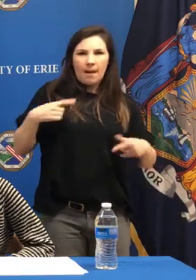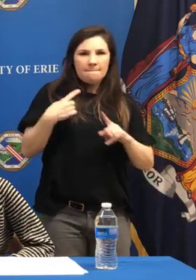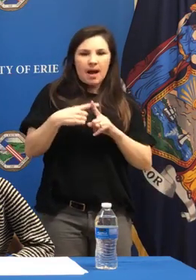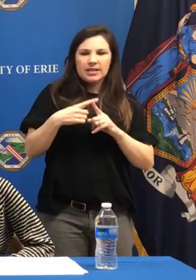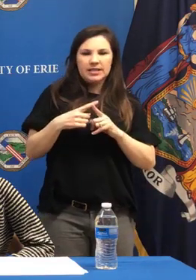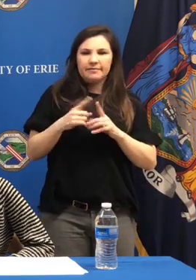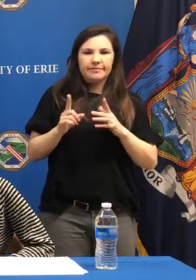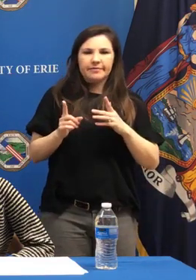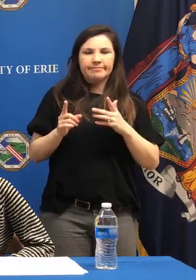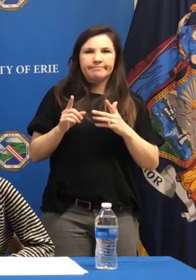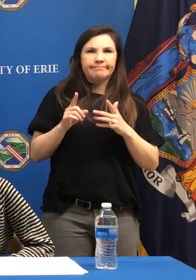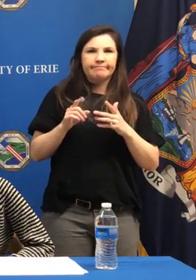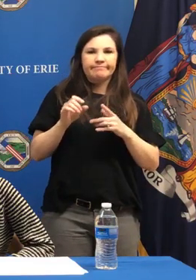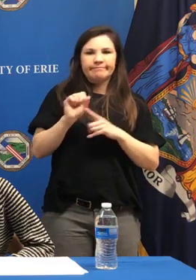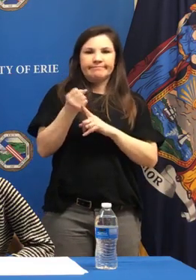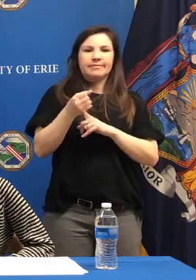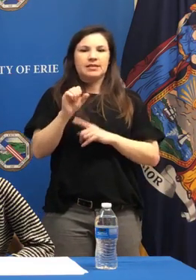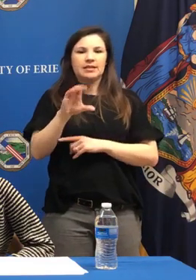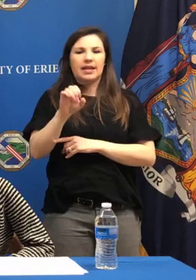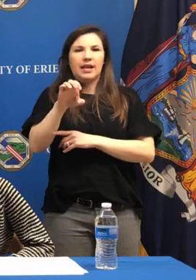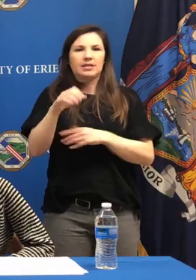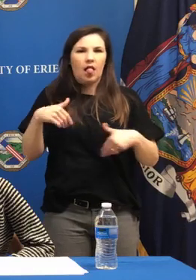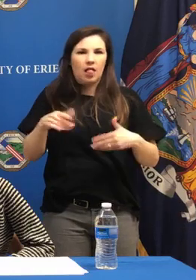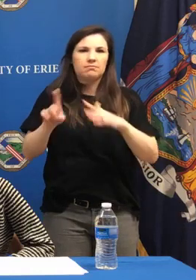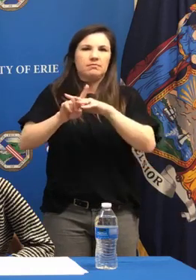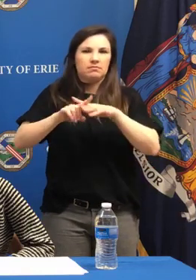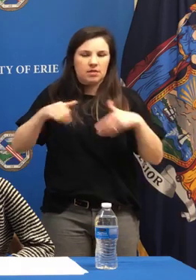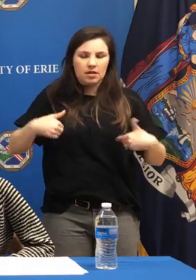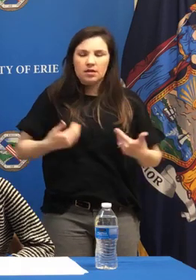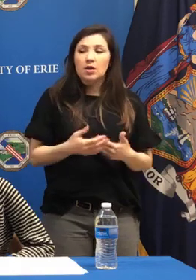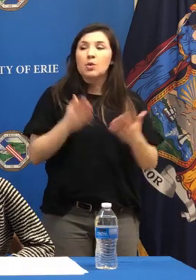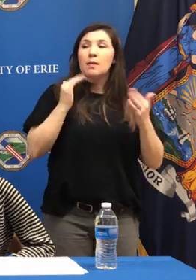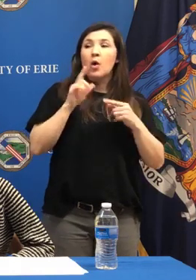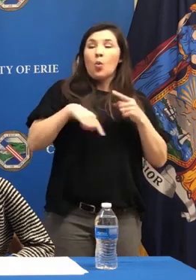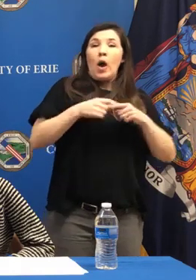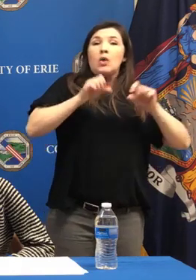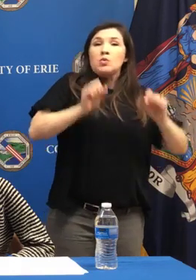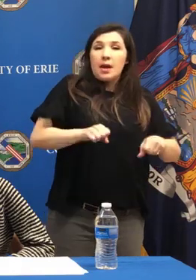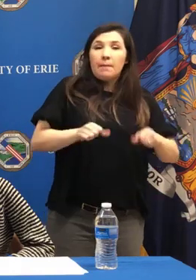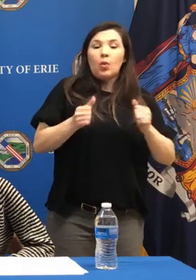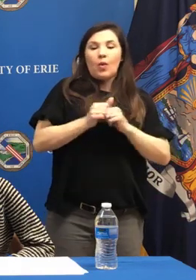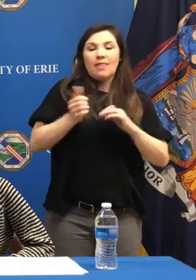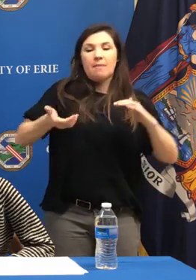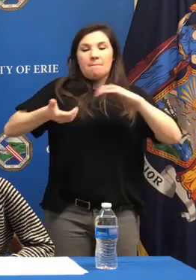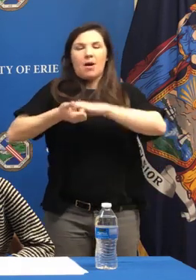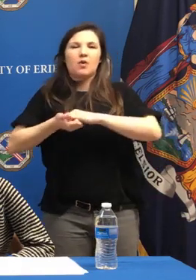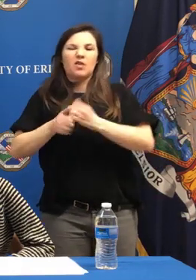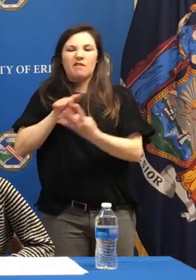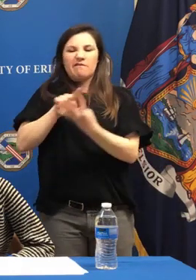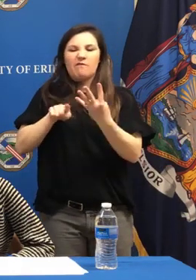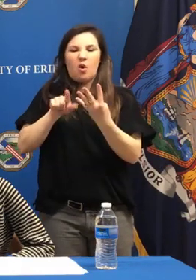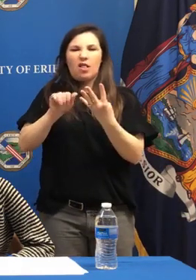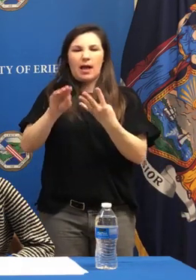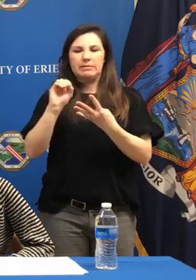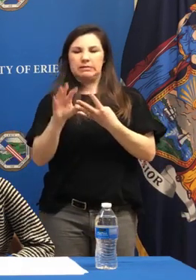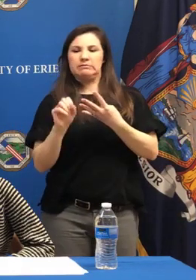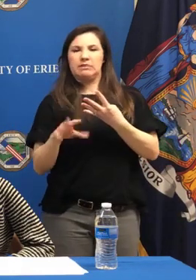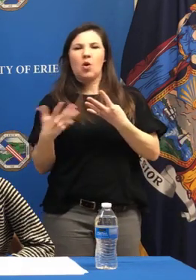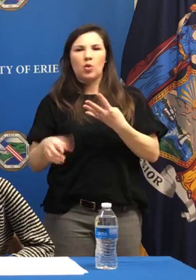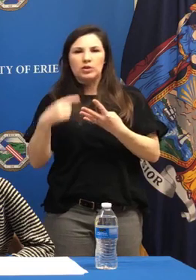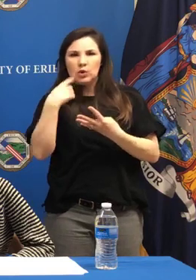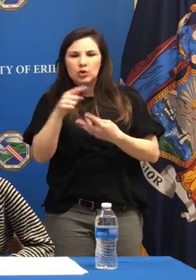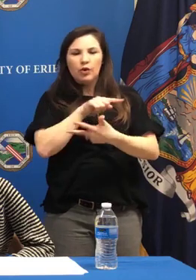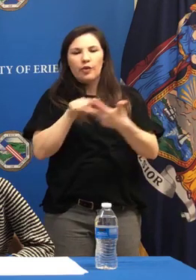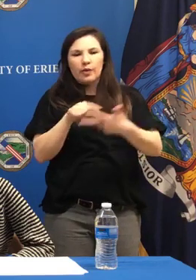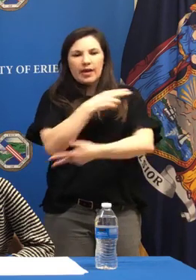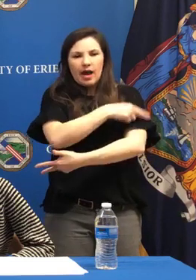yet. So we are expecting, when we're able, and with our partners, like the 4 labs I talked about earlier, the 3 hospitals and